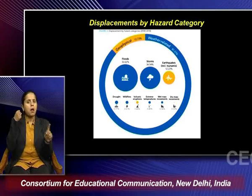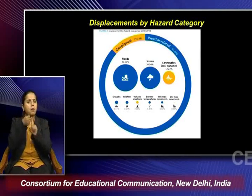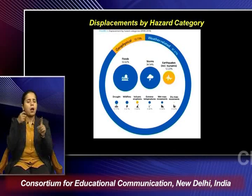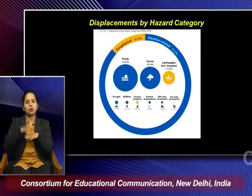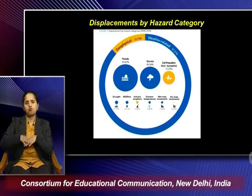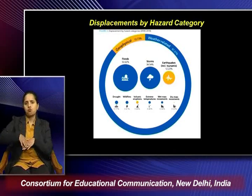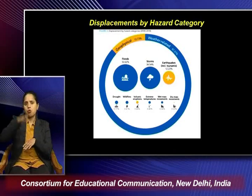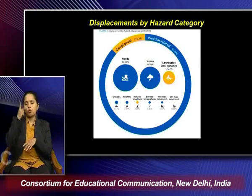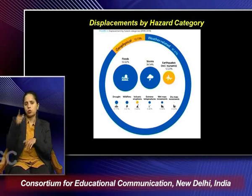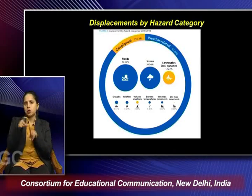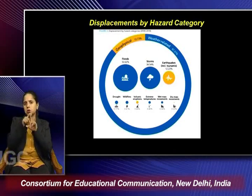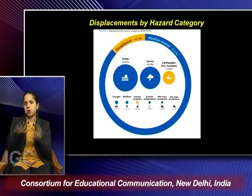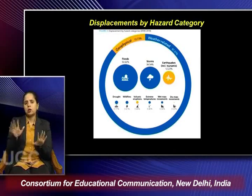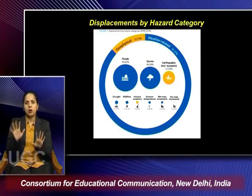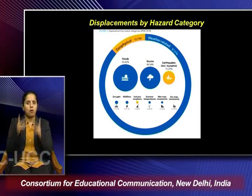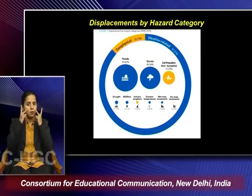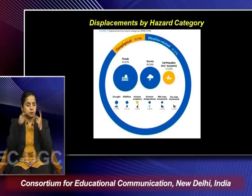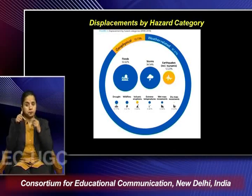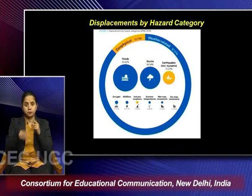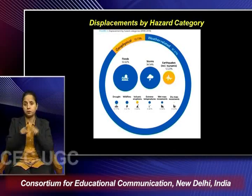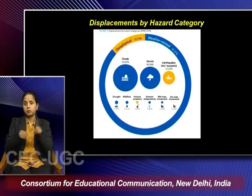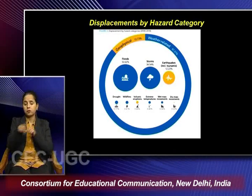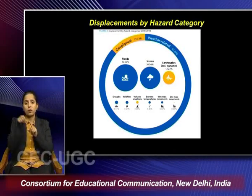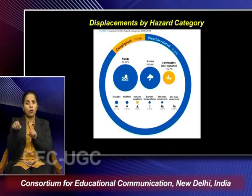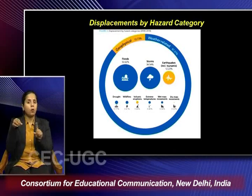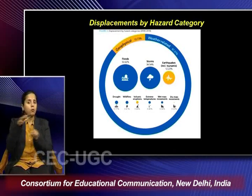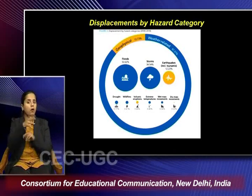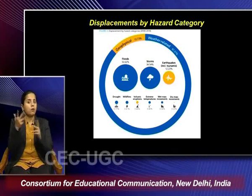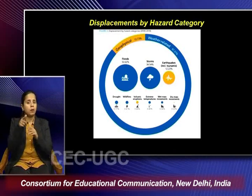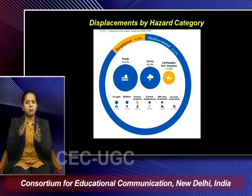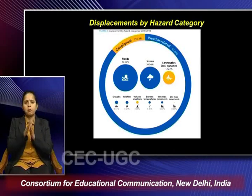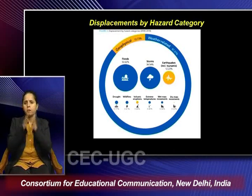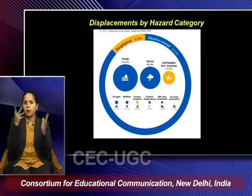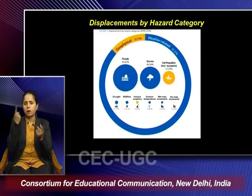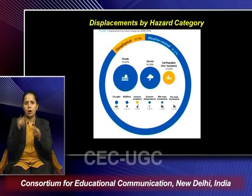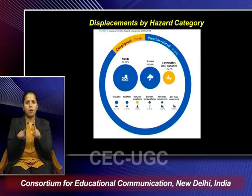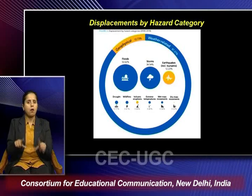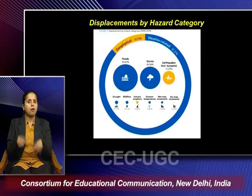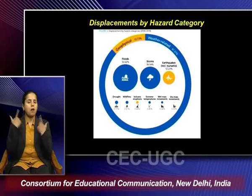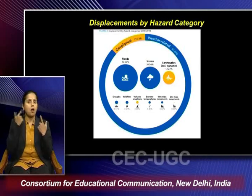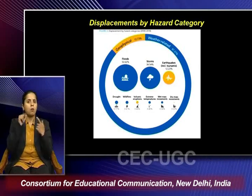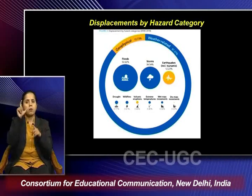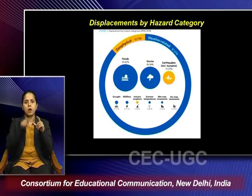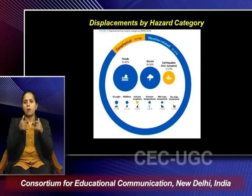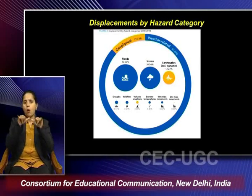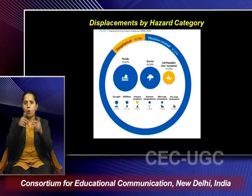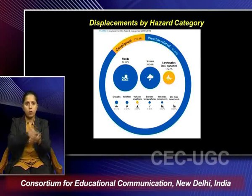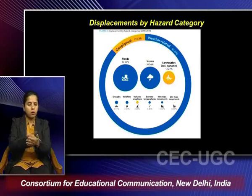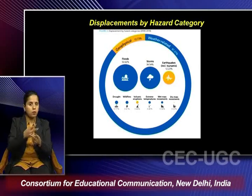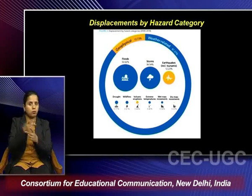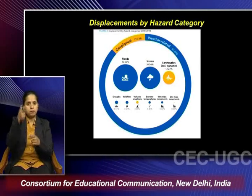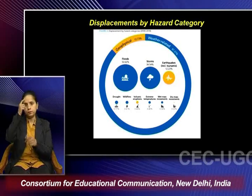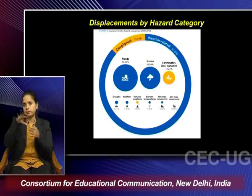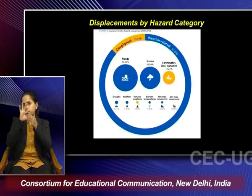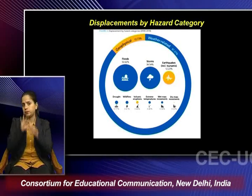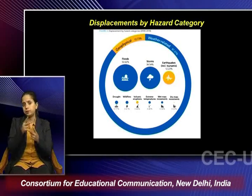more disastrous, and so therefore the effect is that there is a huge toll on the life and property of people, and this is also